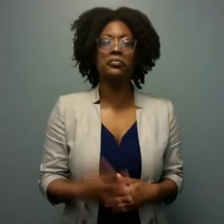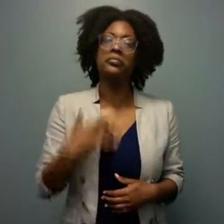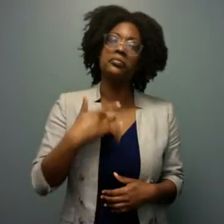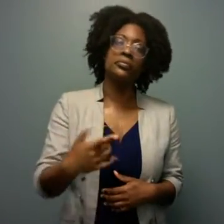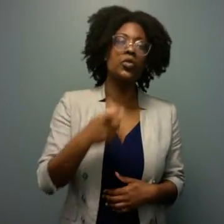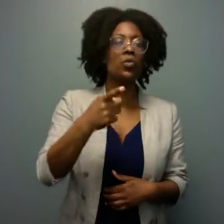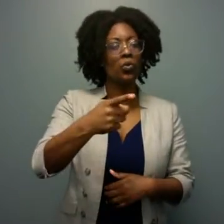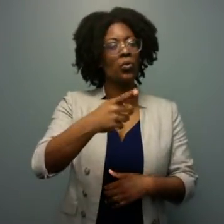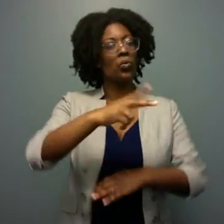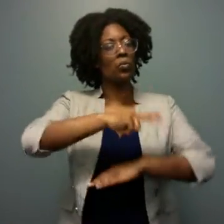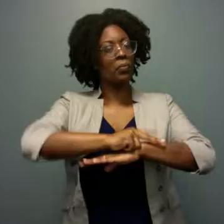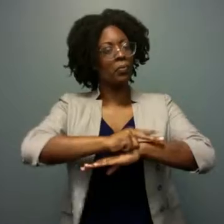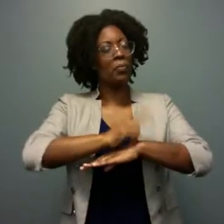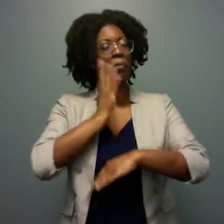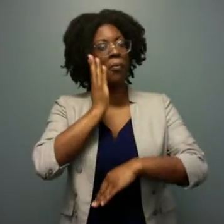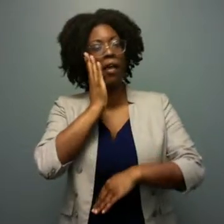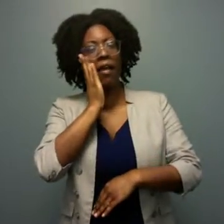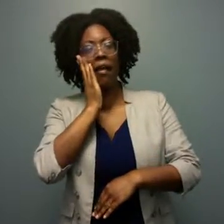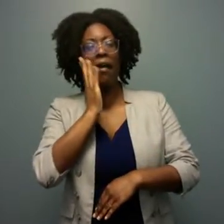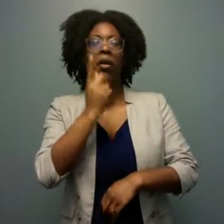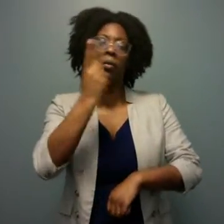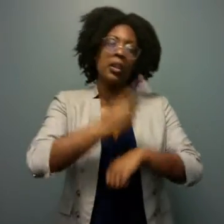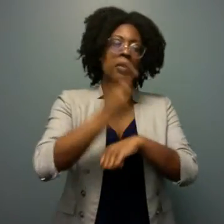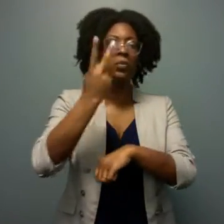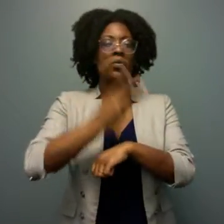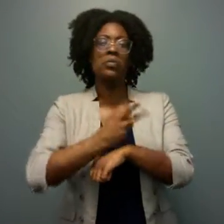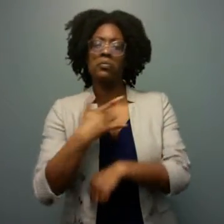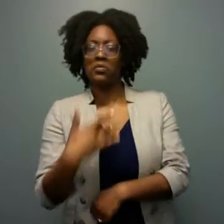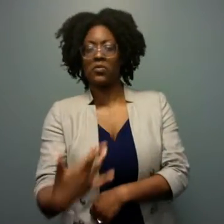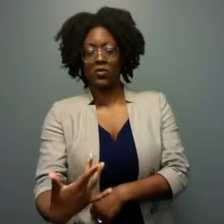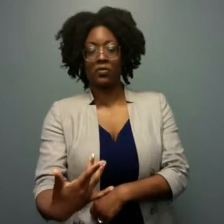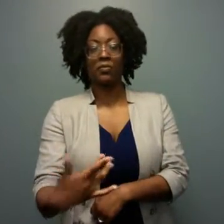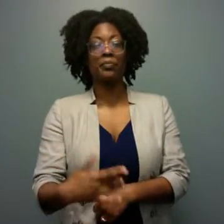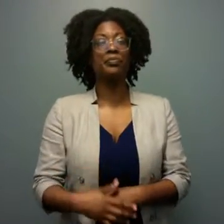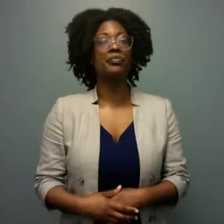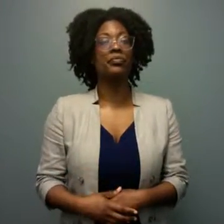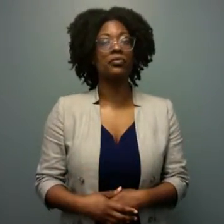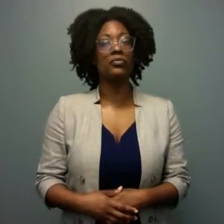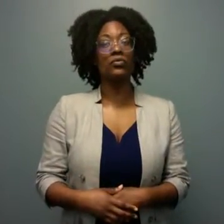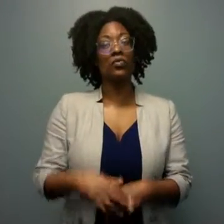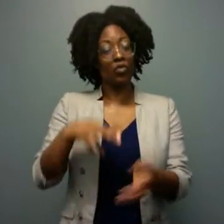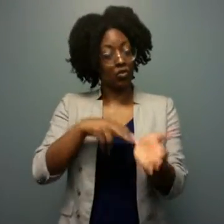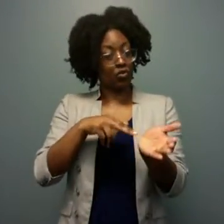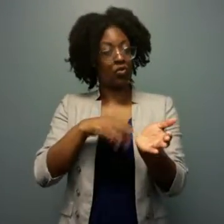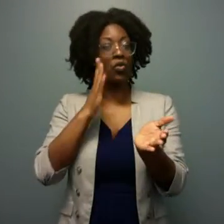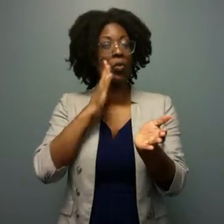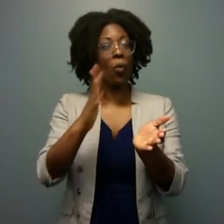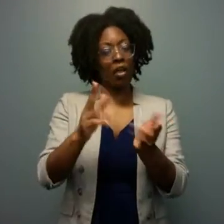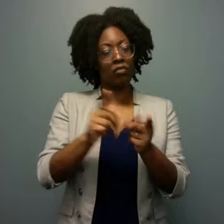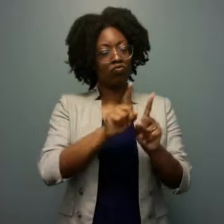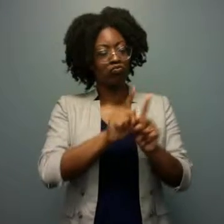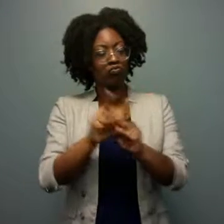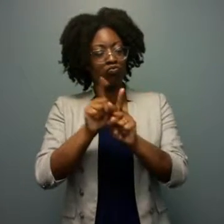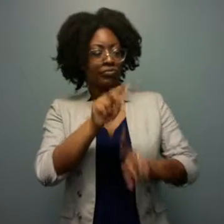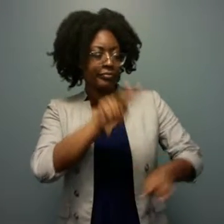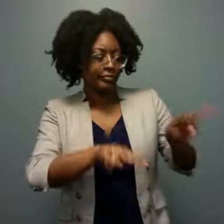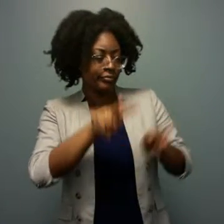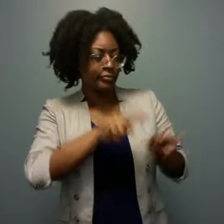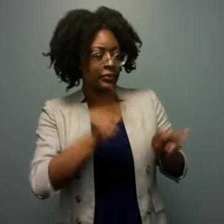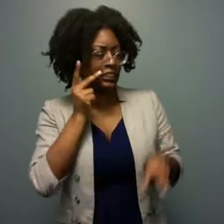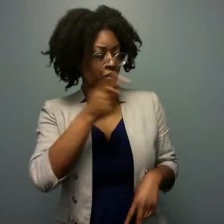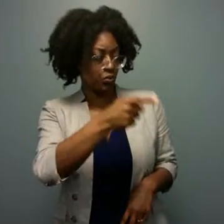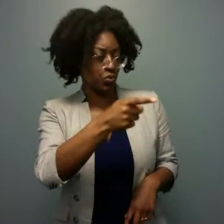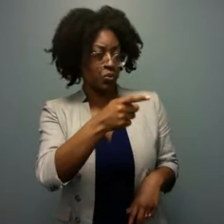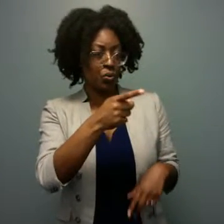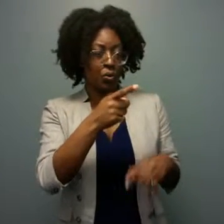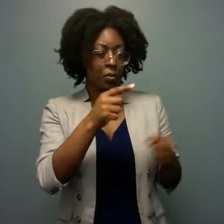may supervise you walking to ensure there are no issues with bleeding at the access site. We also recommend that you do not engage in strenuous